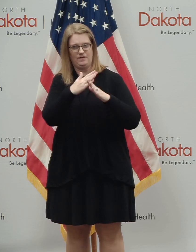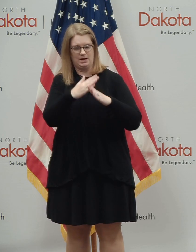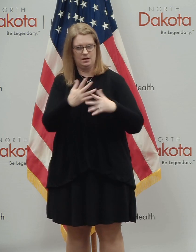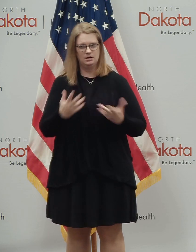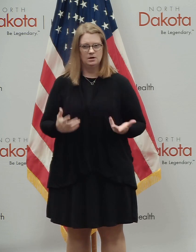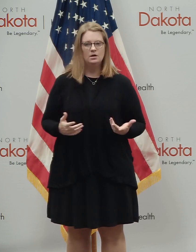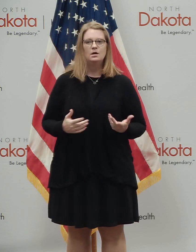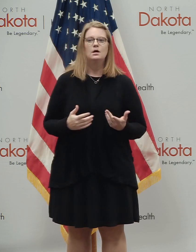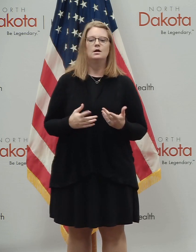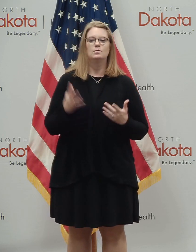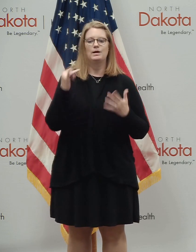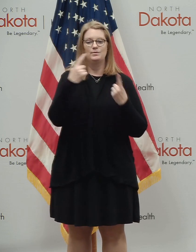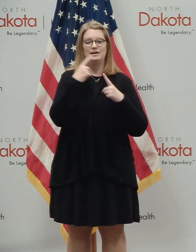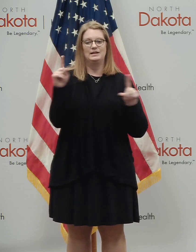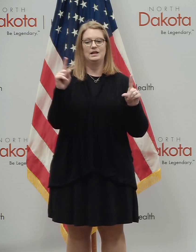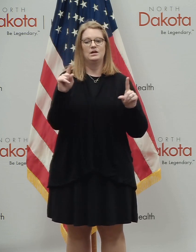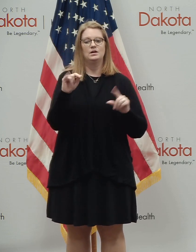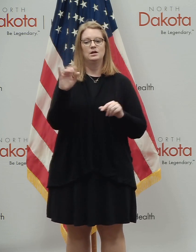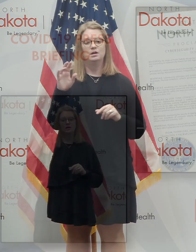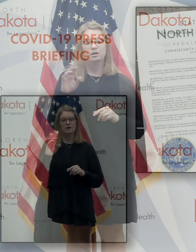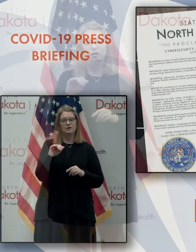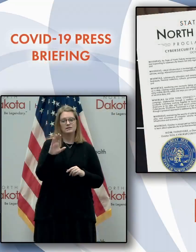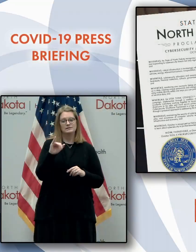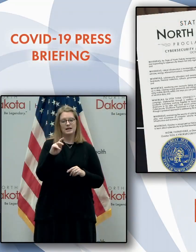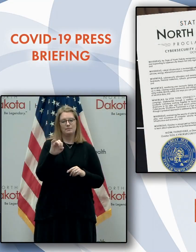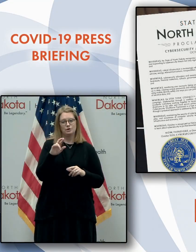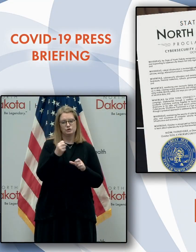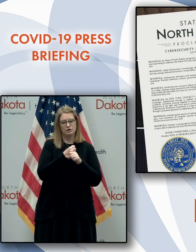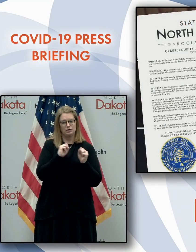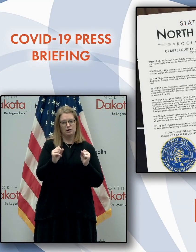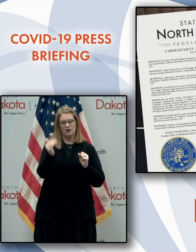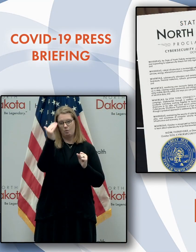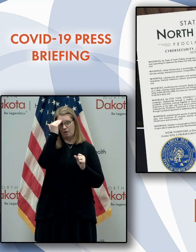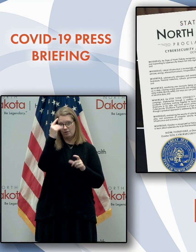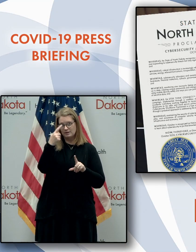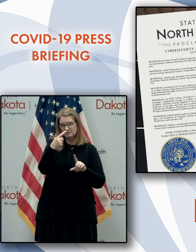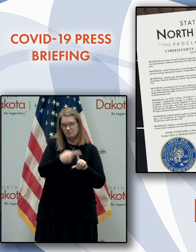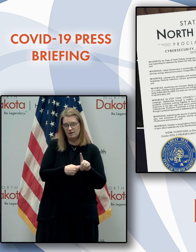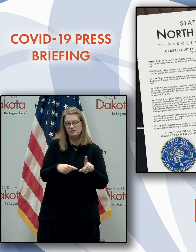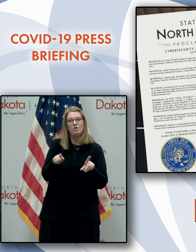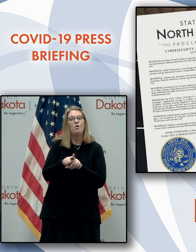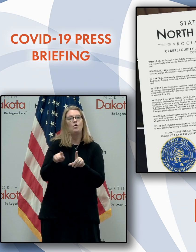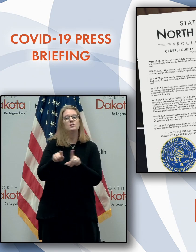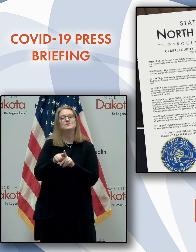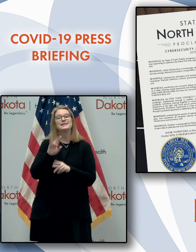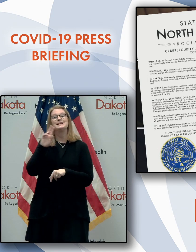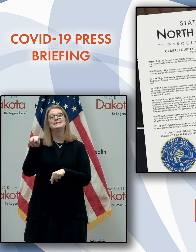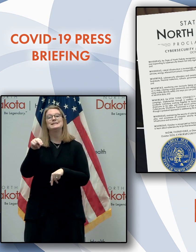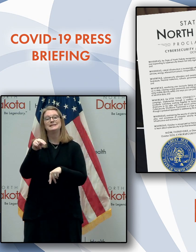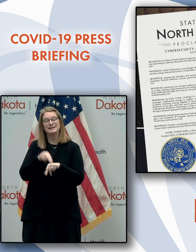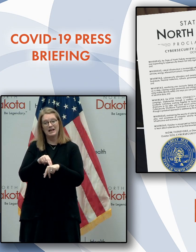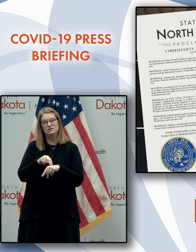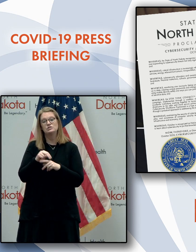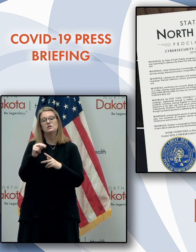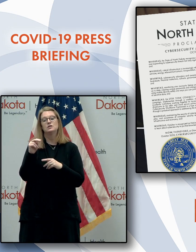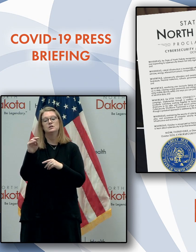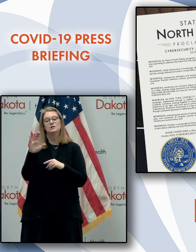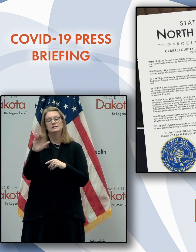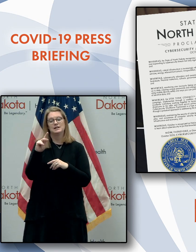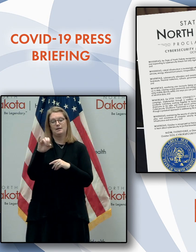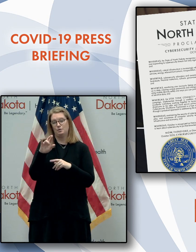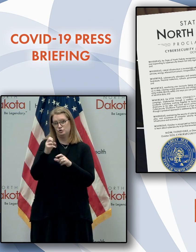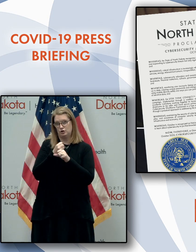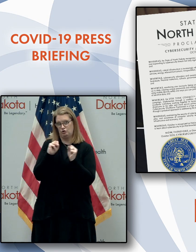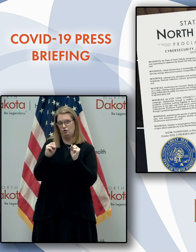why we've declared October Cybersecurity Awareness Month in conjunction with the National Cybersecurity Awareness Month to help